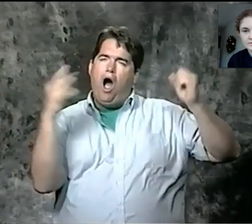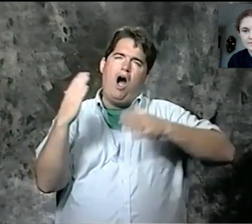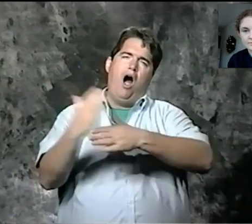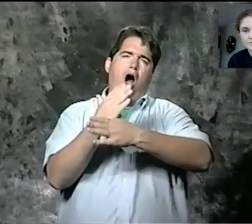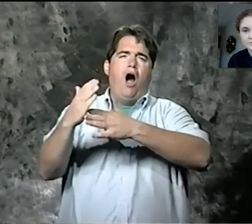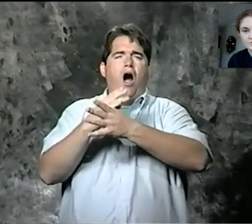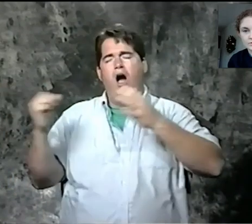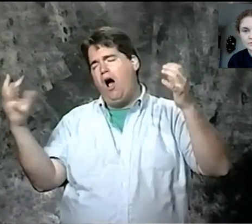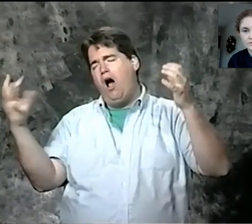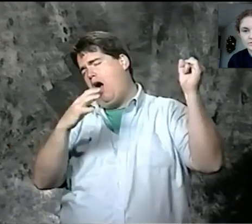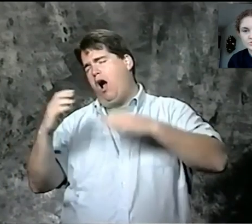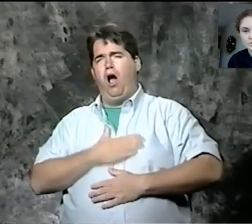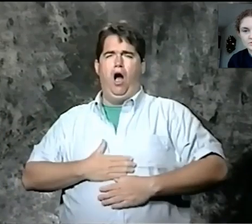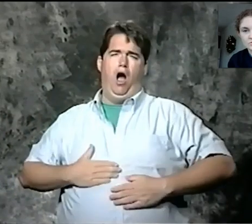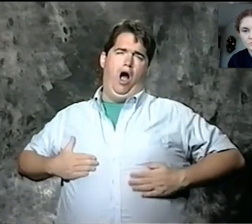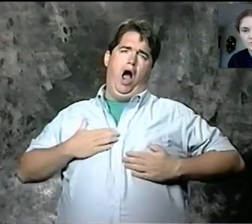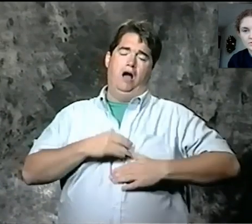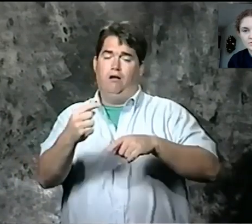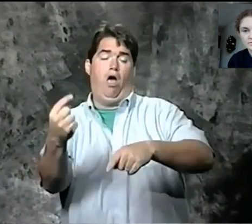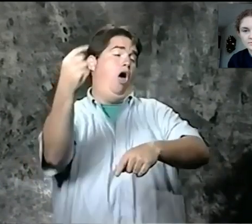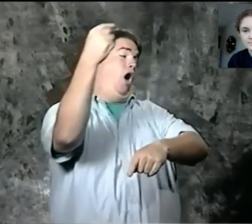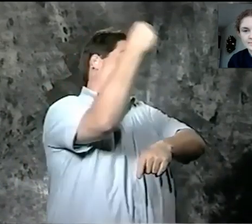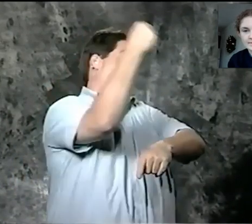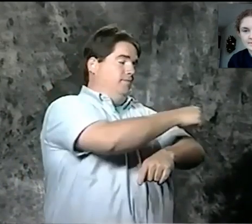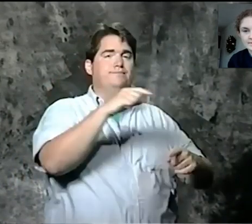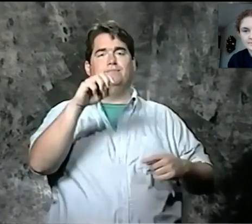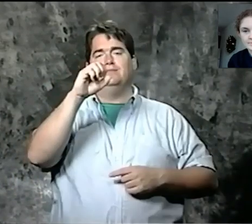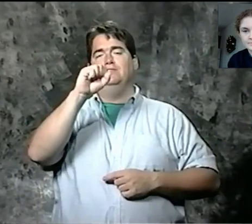And they really enjoyed sharing stories.